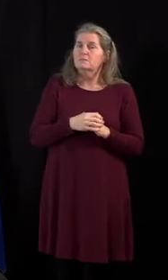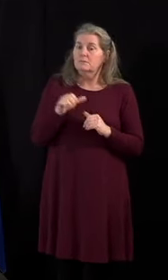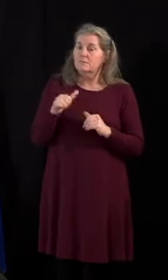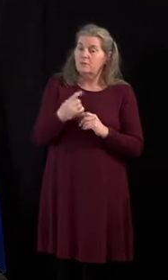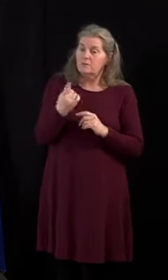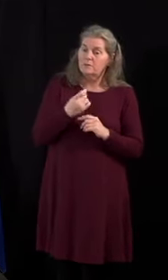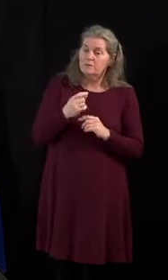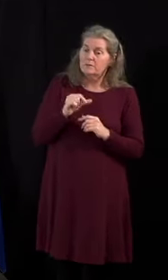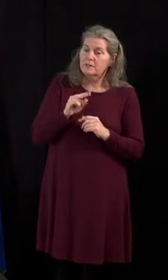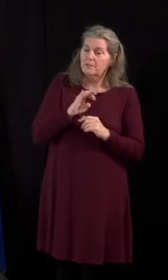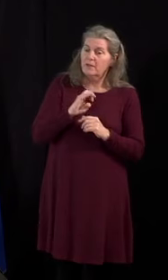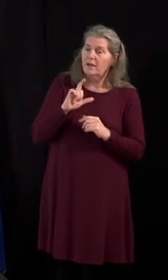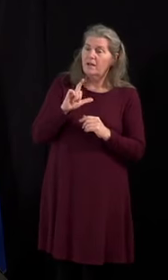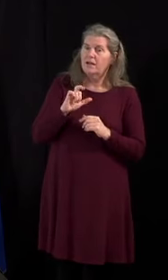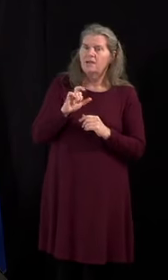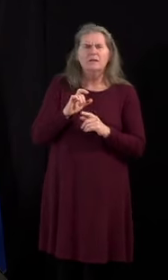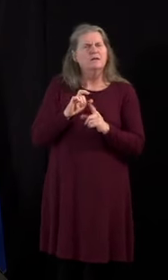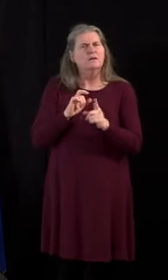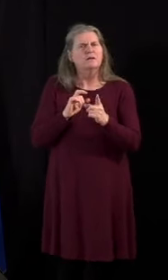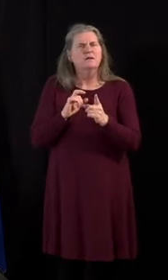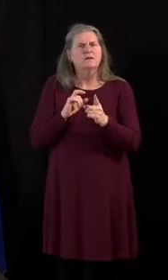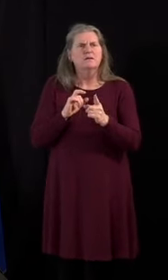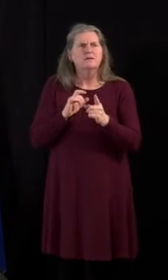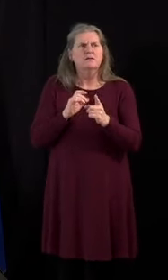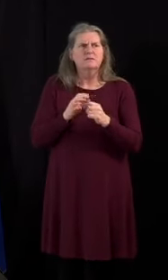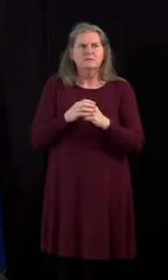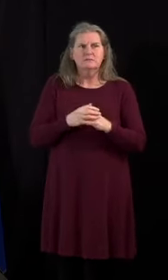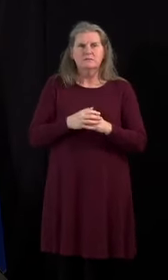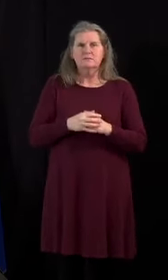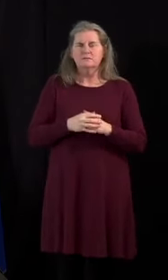Do you have a follow-up, Gabrielle? Okay, my follow-up is, are